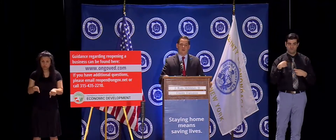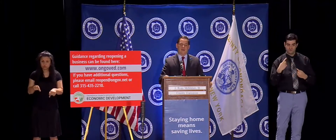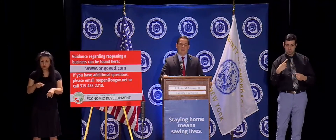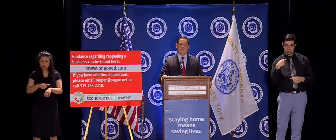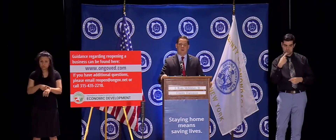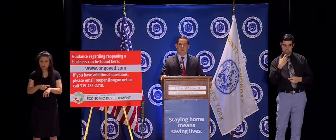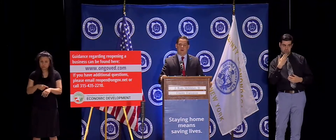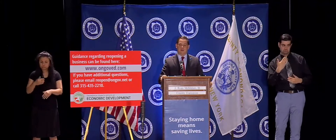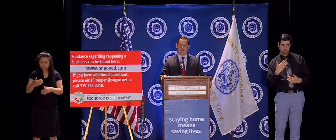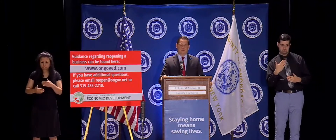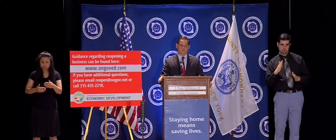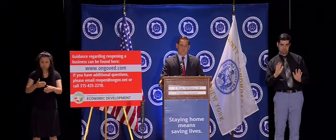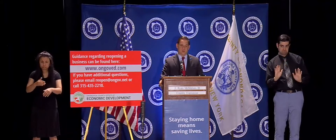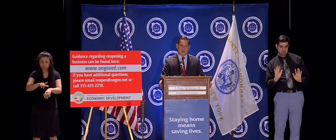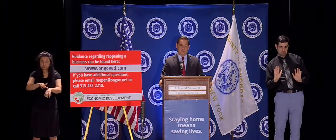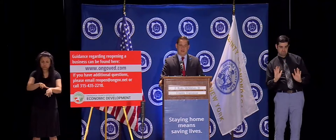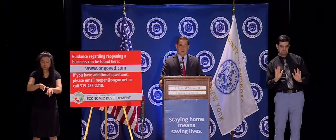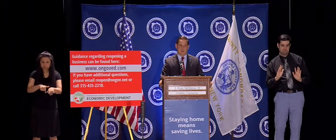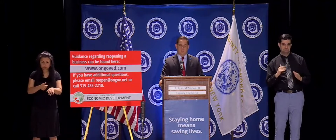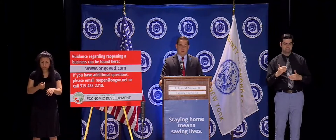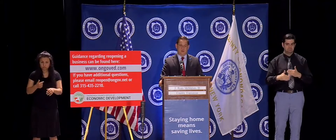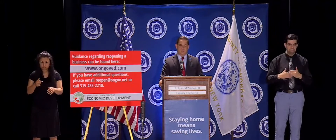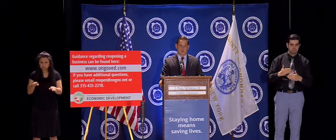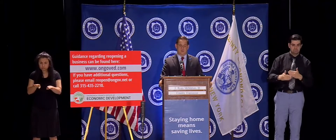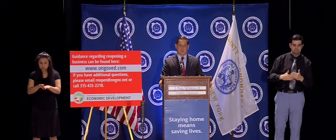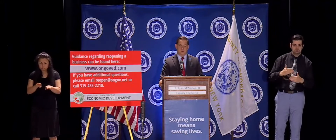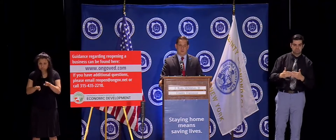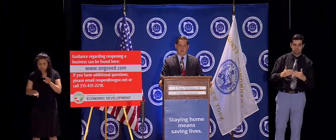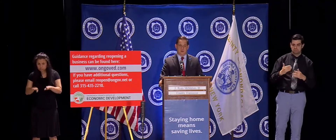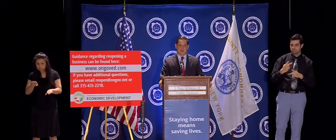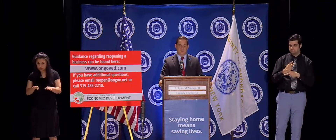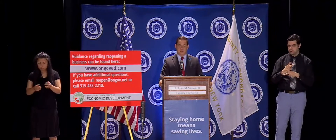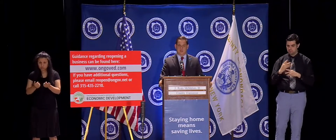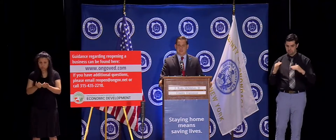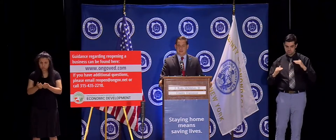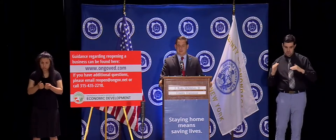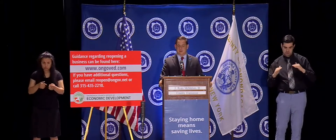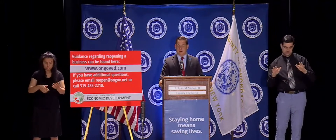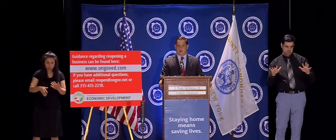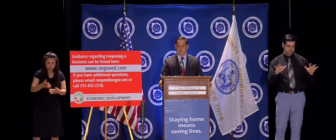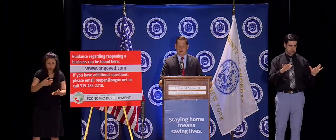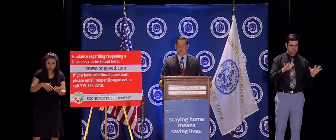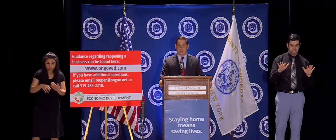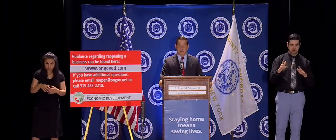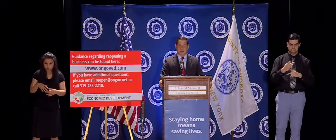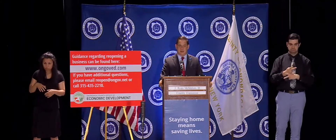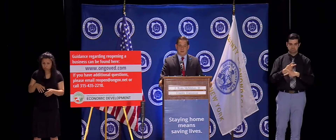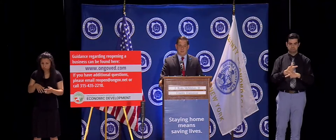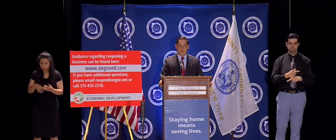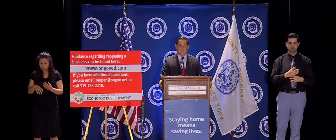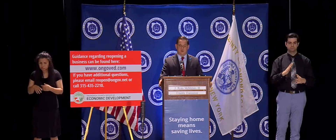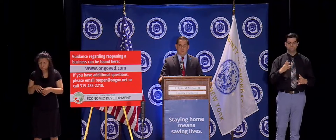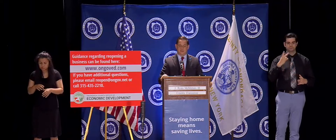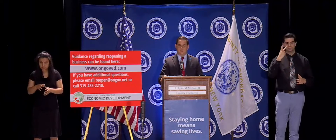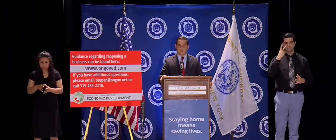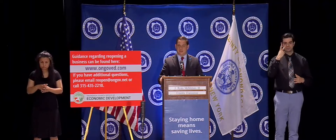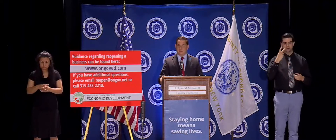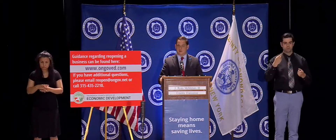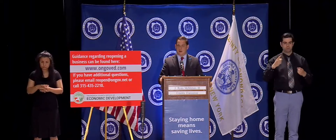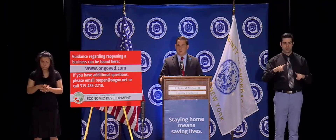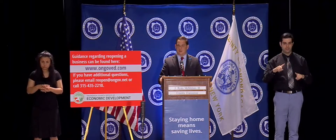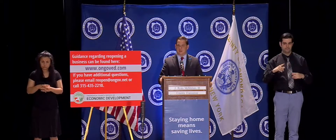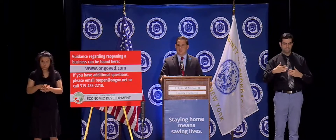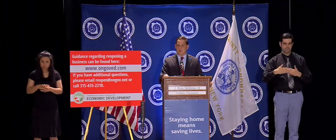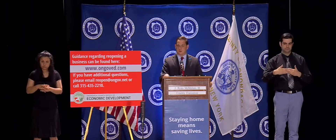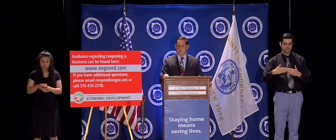to find that balance, and every time you do something, you're essentially testing the virus. And if you continue to test